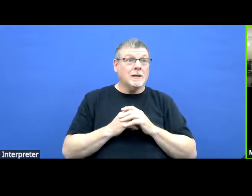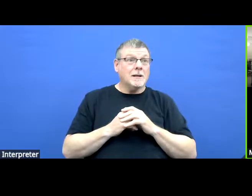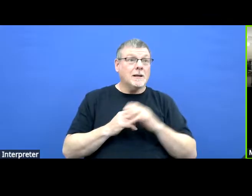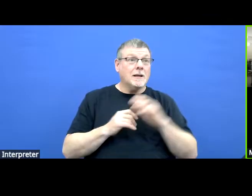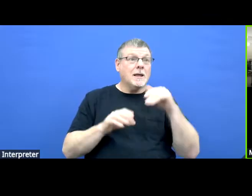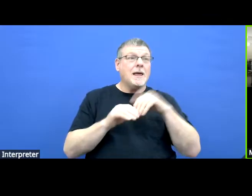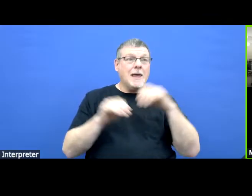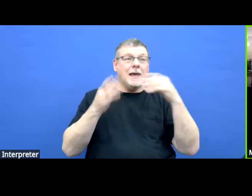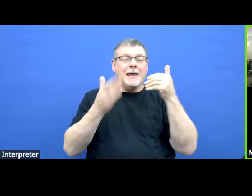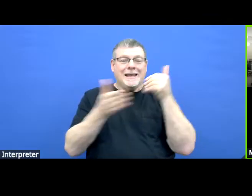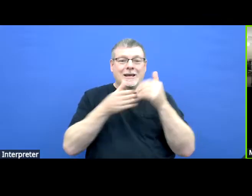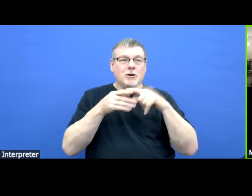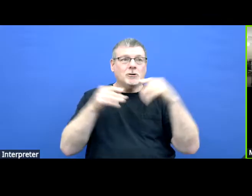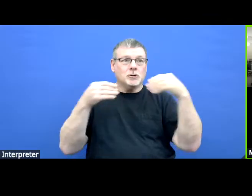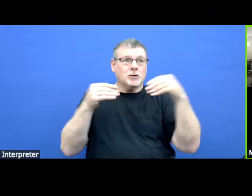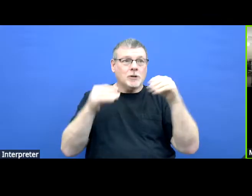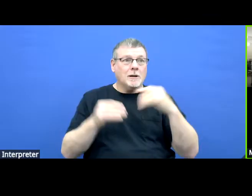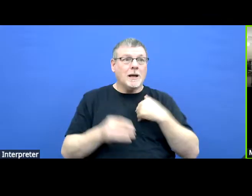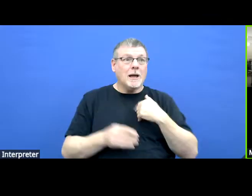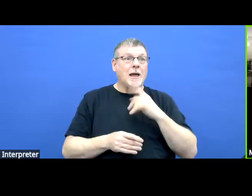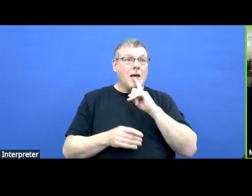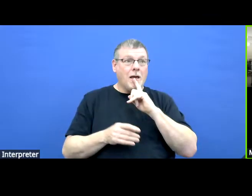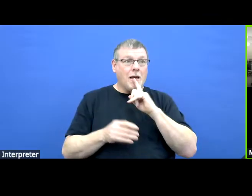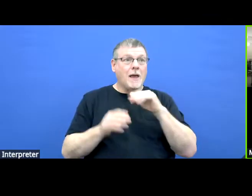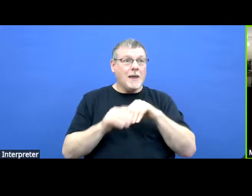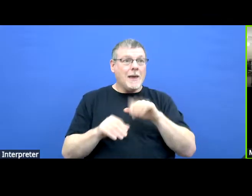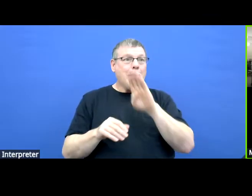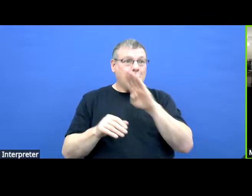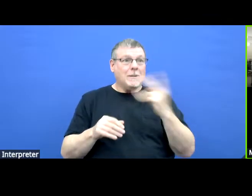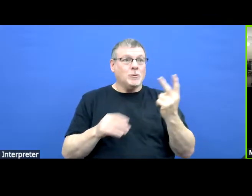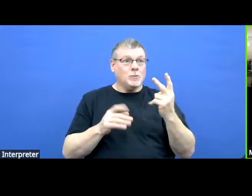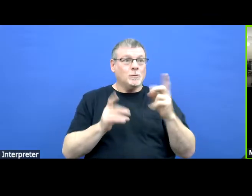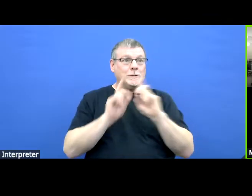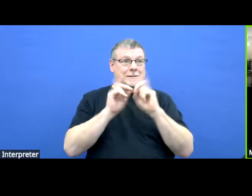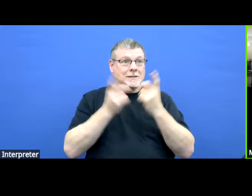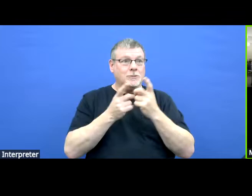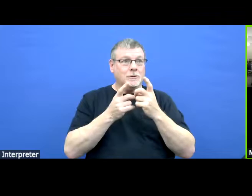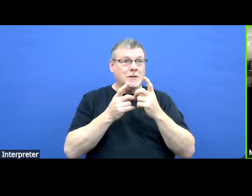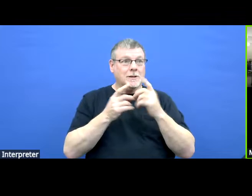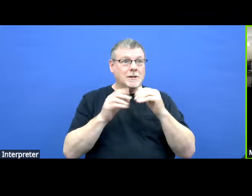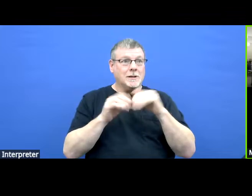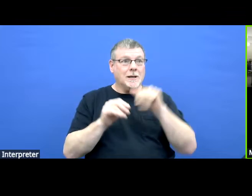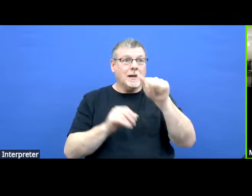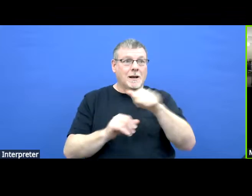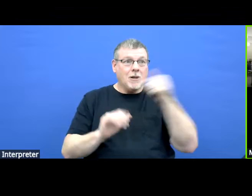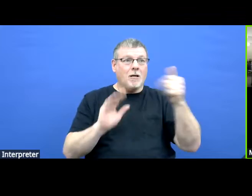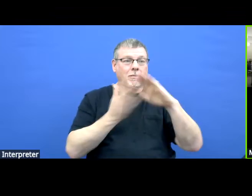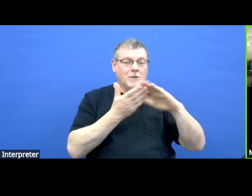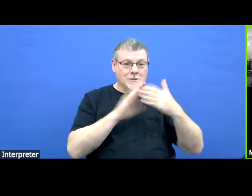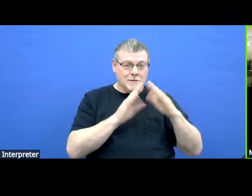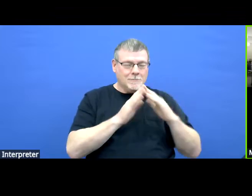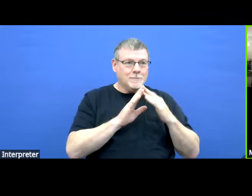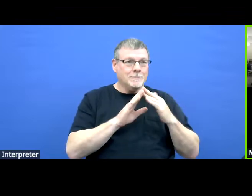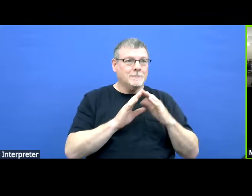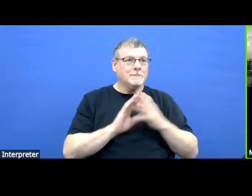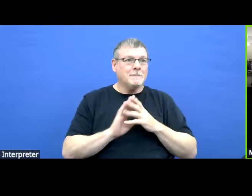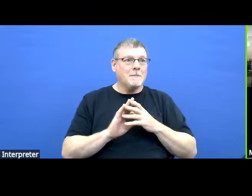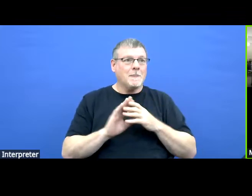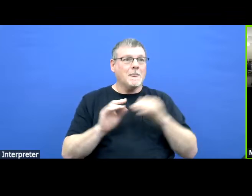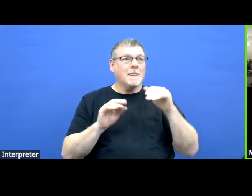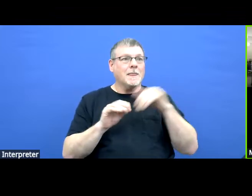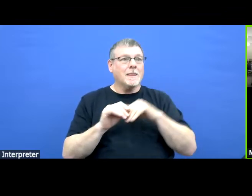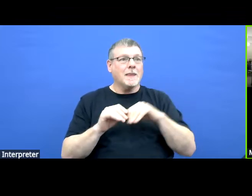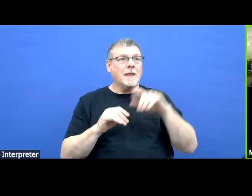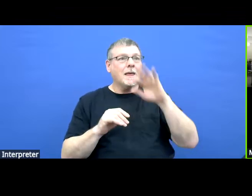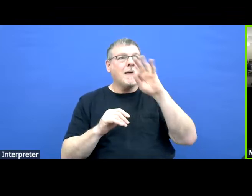shopping centers. We actually are in a B2 district obviously not in the town of Henrietta. I think we're in Fairport, I